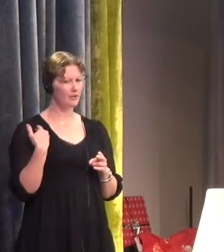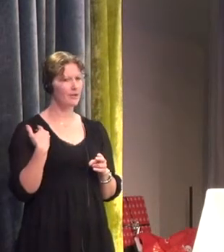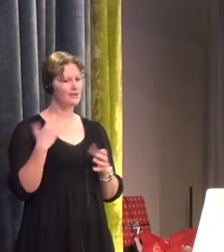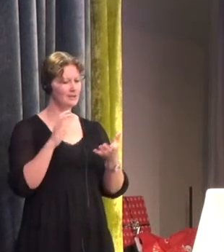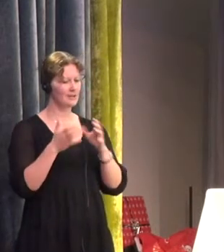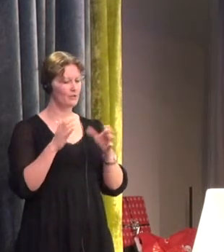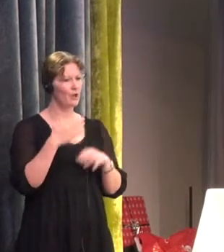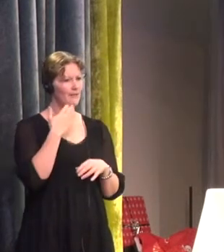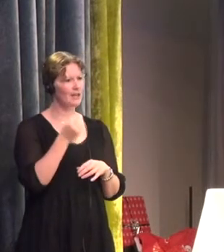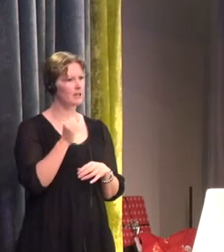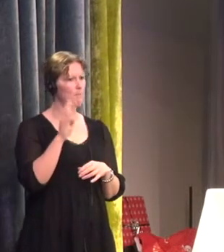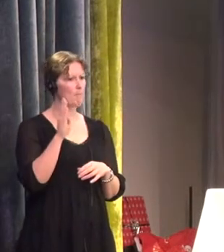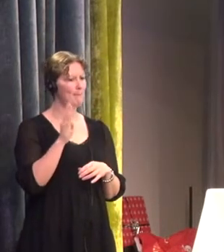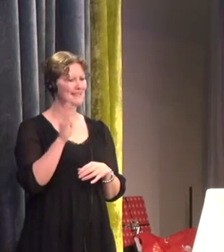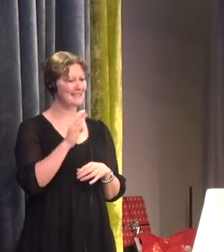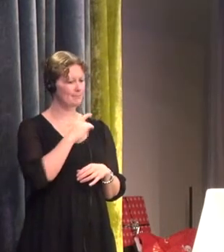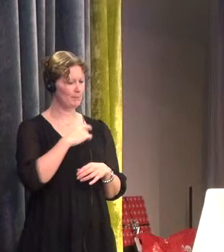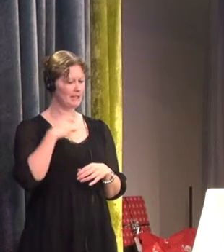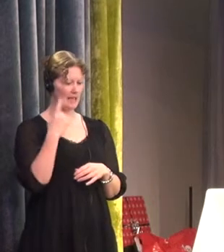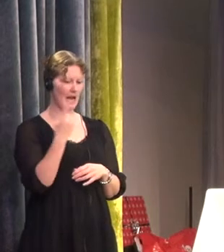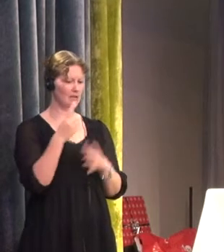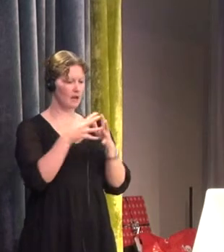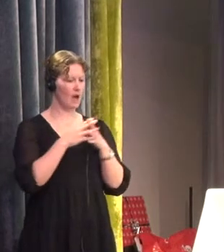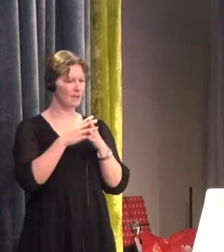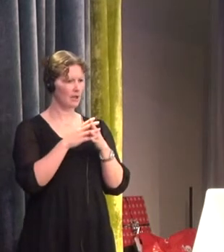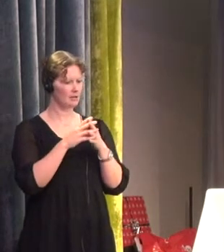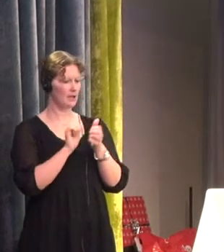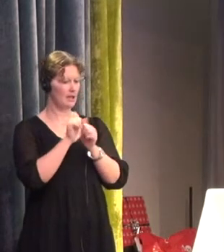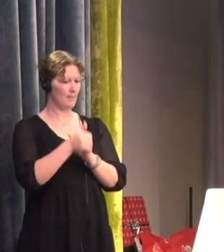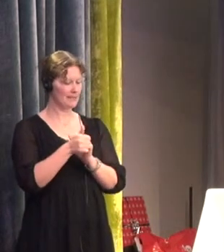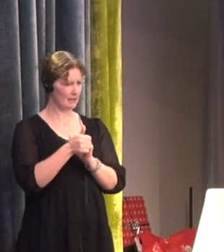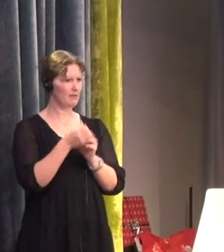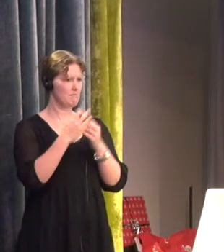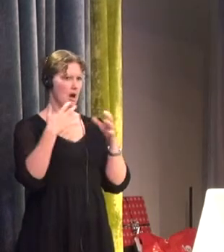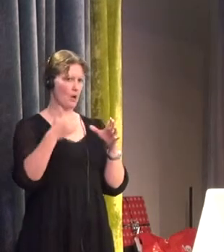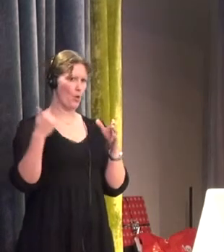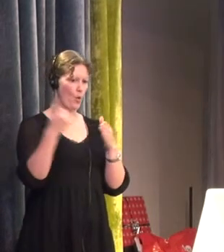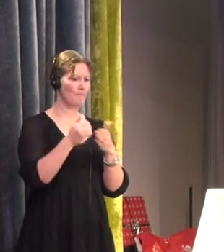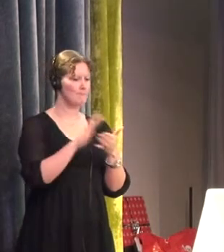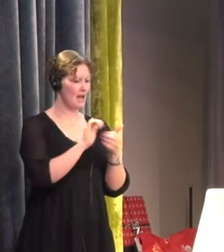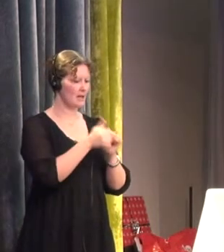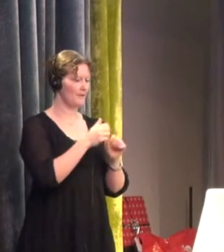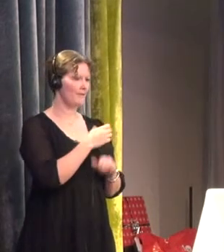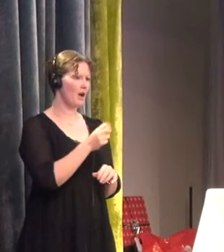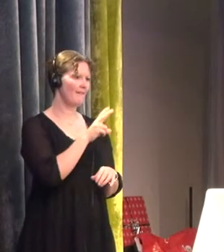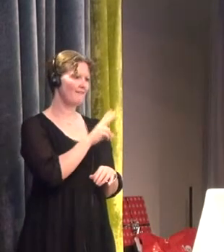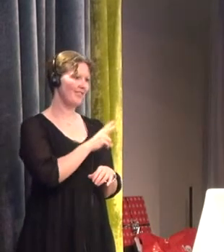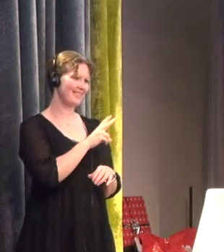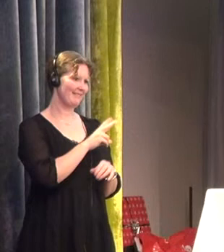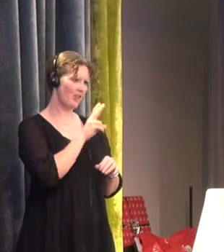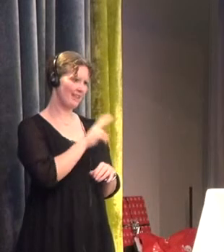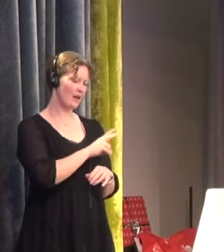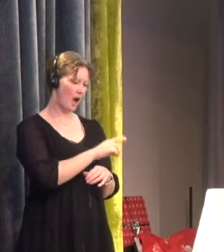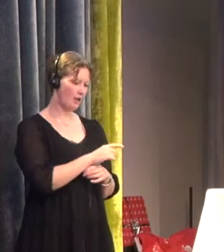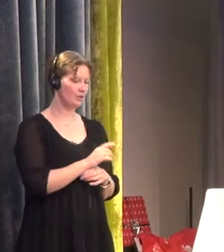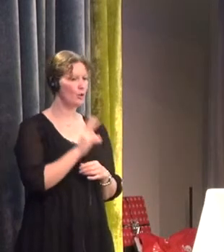government at the time. And they, in conjunction with the Vatican, in conjunction with some of the Arab groups, decided that anytime you